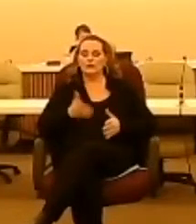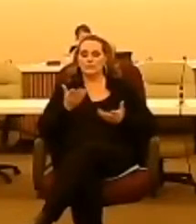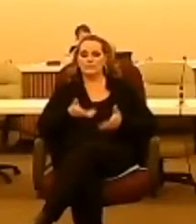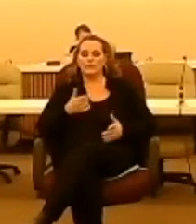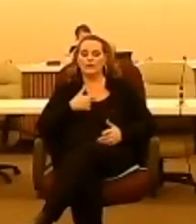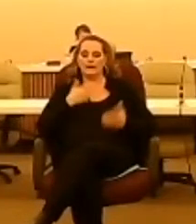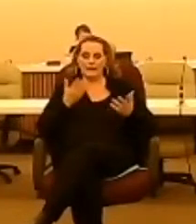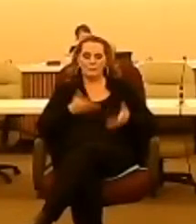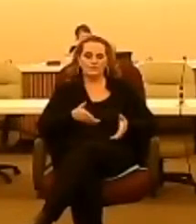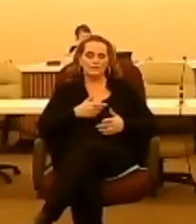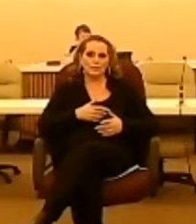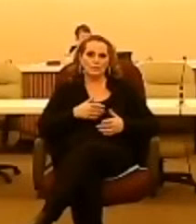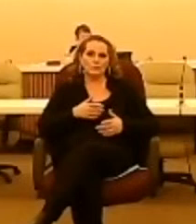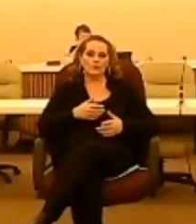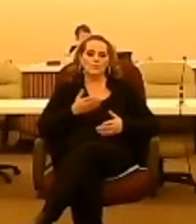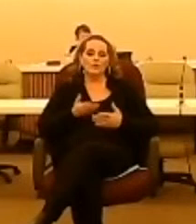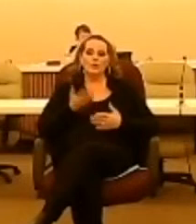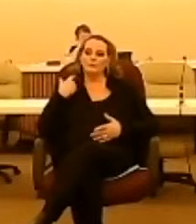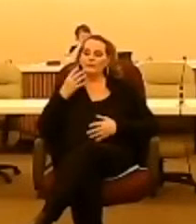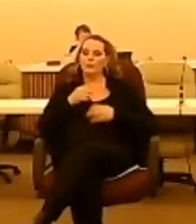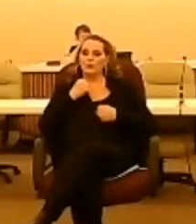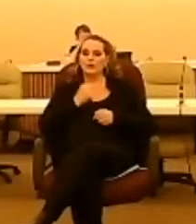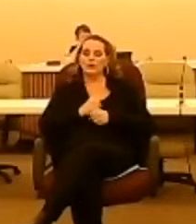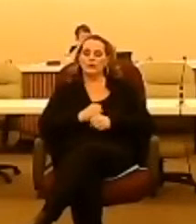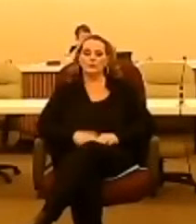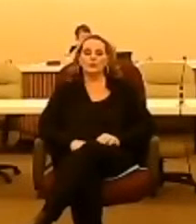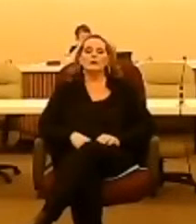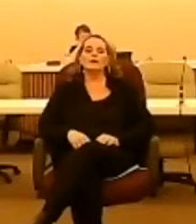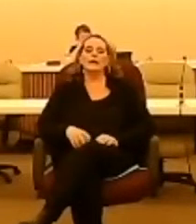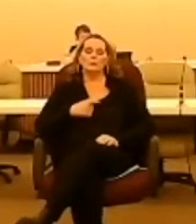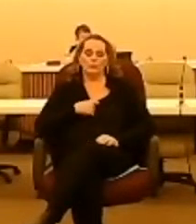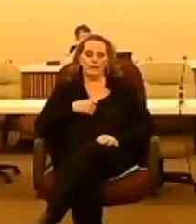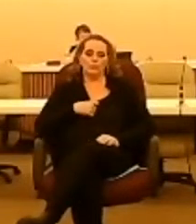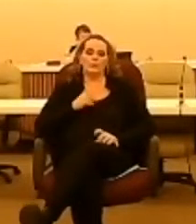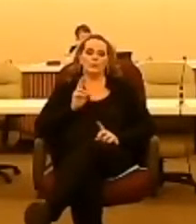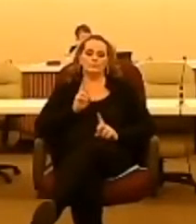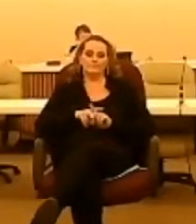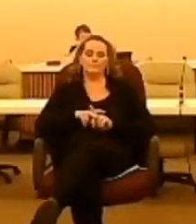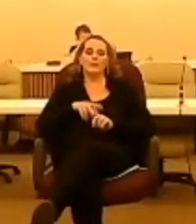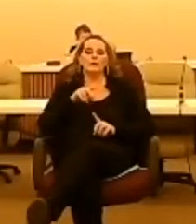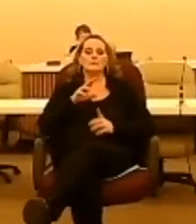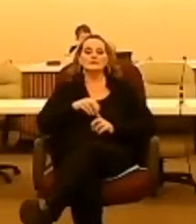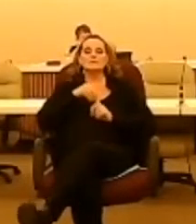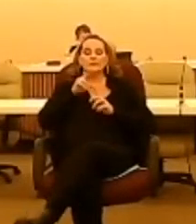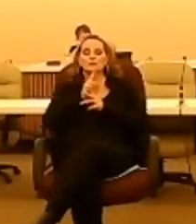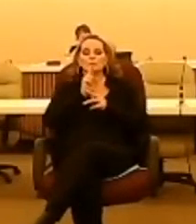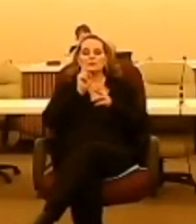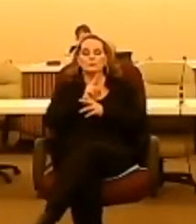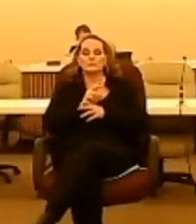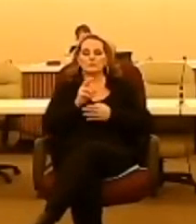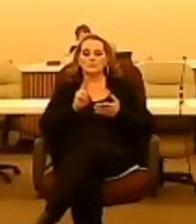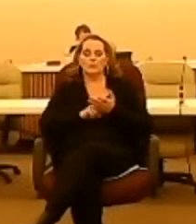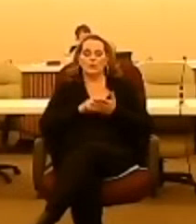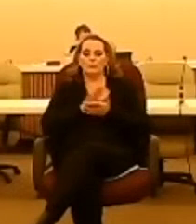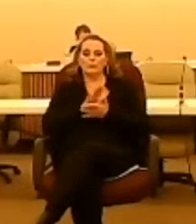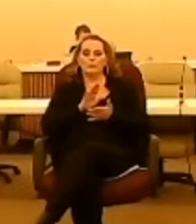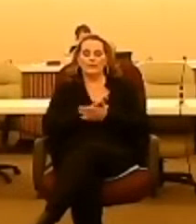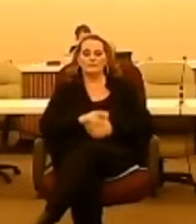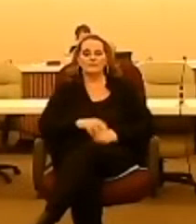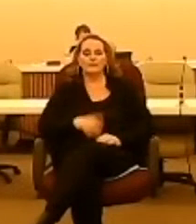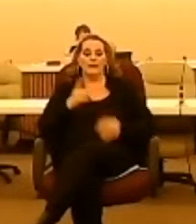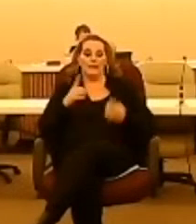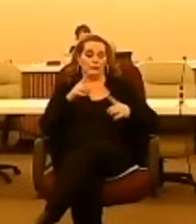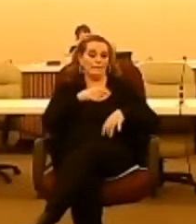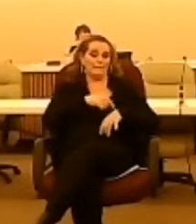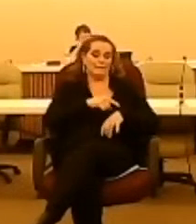ago. And the board granted a special use permit to allow the existing Legno station, which at that time